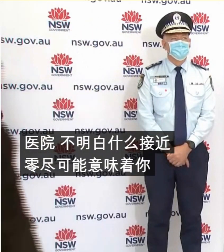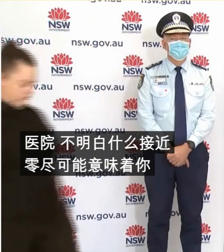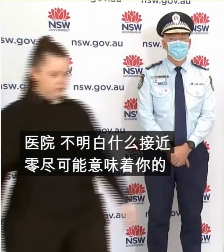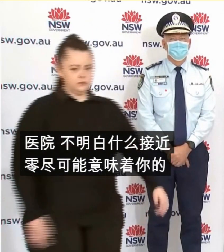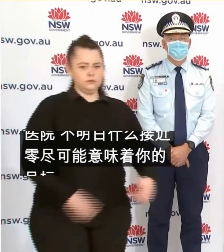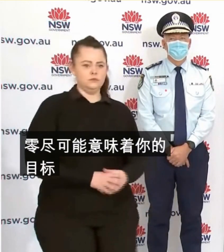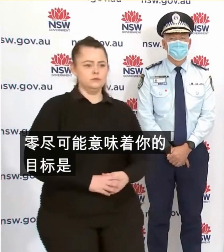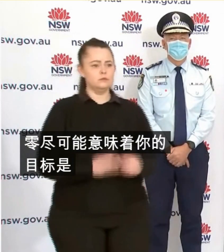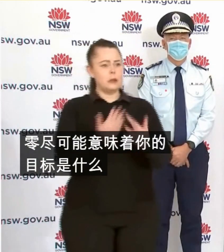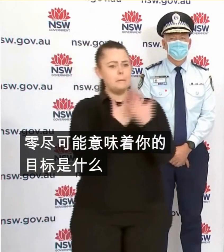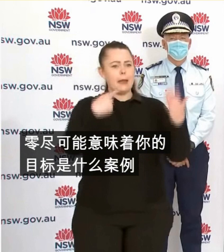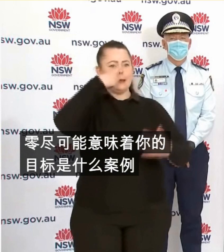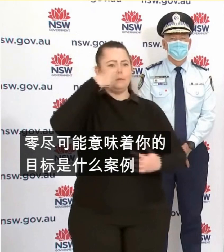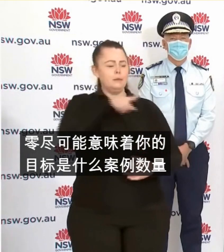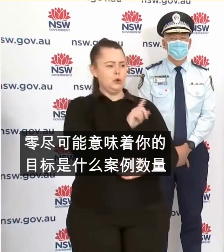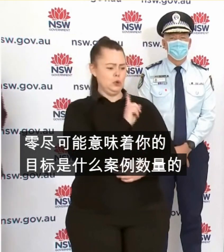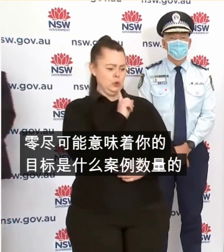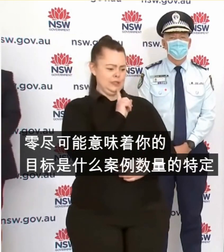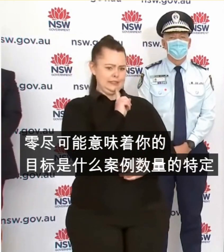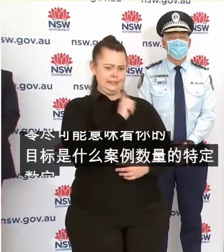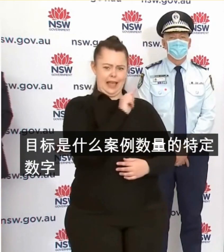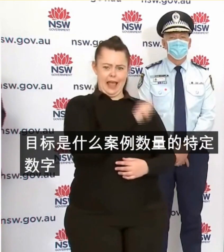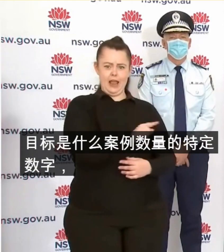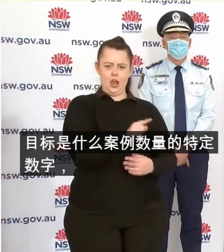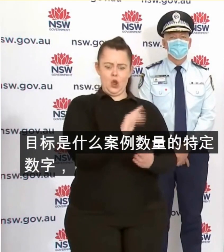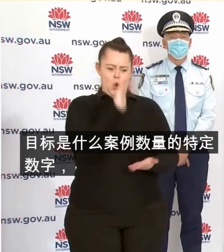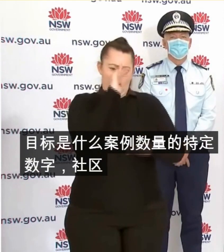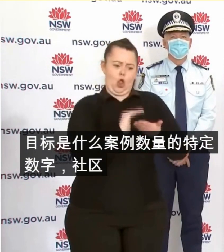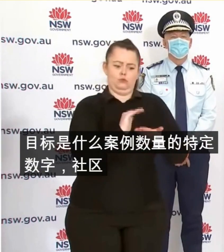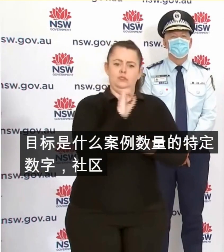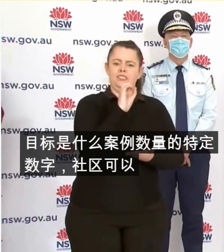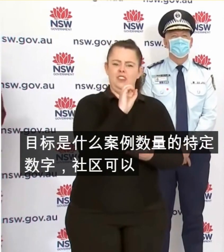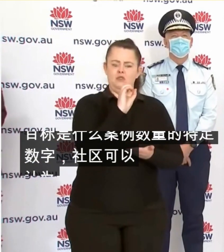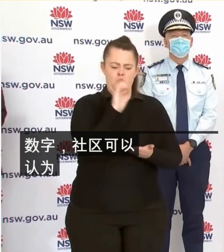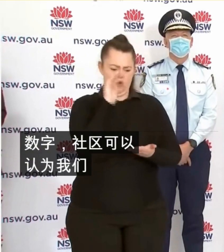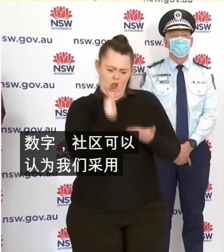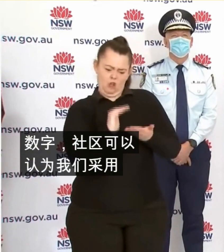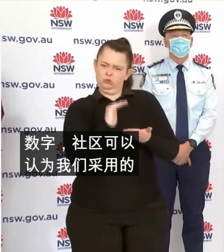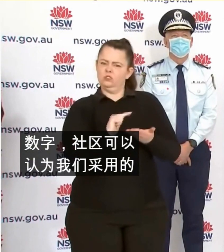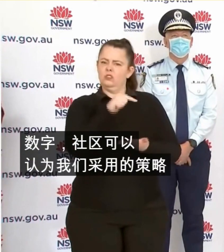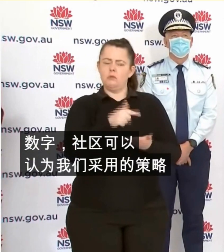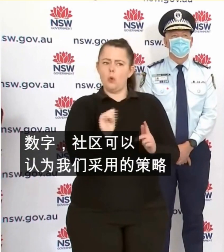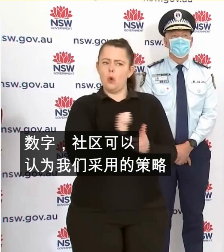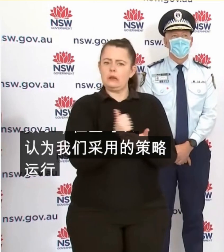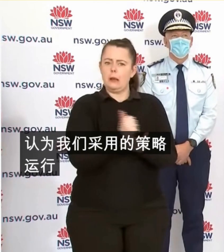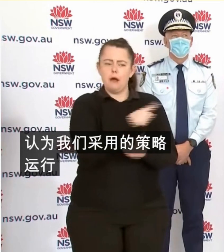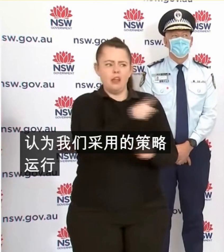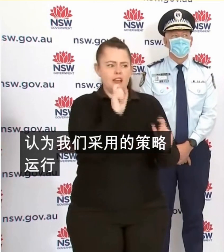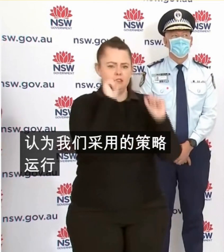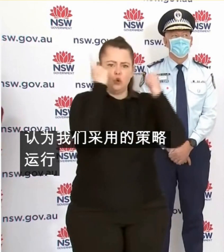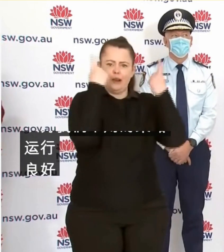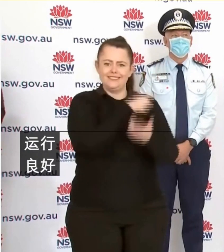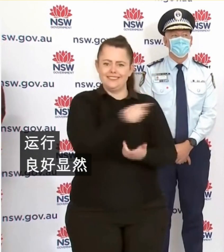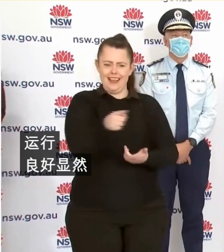and possible means. What is your target, a specific number for case numbers where the community can feel like the strategy that we're employing